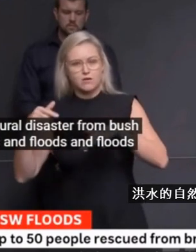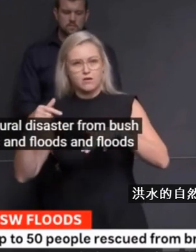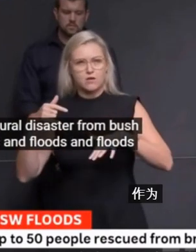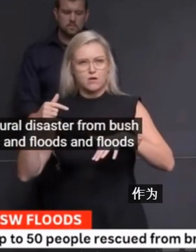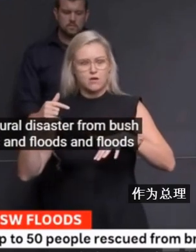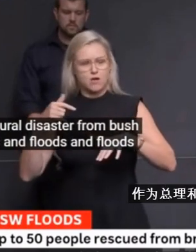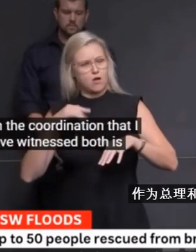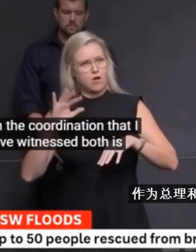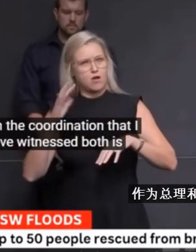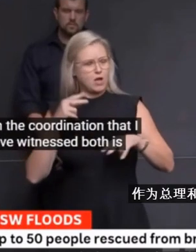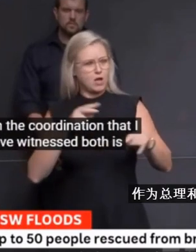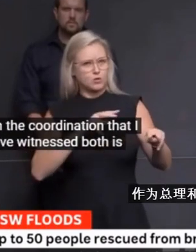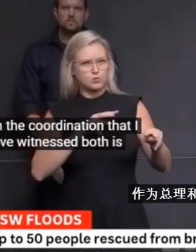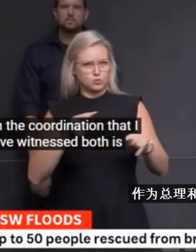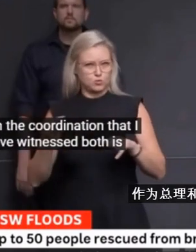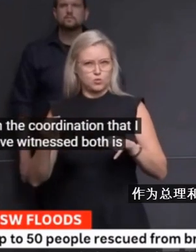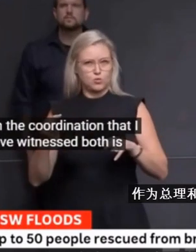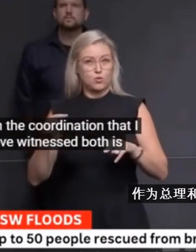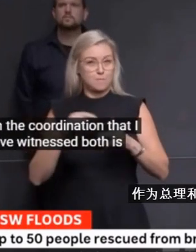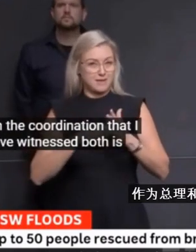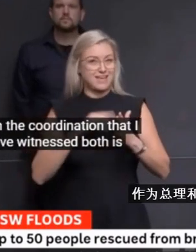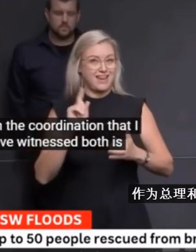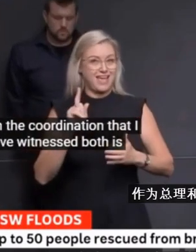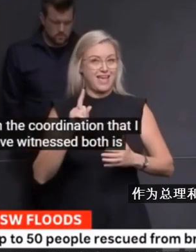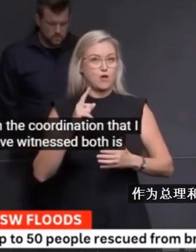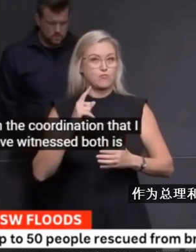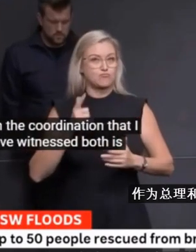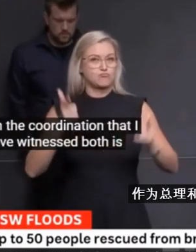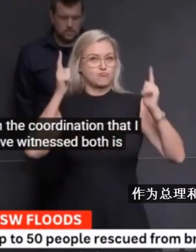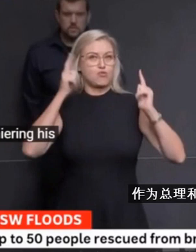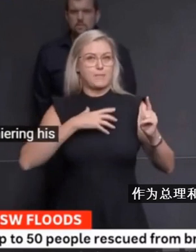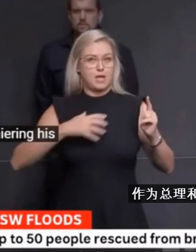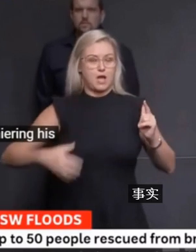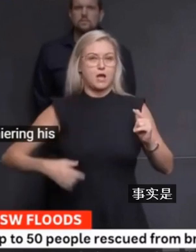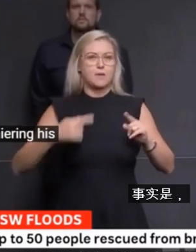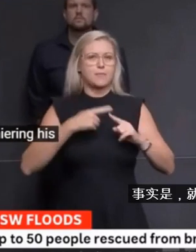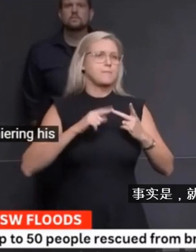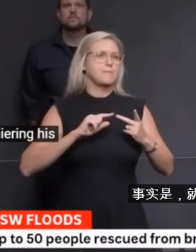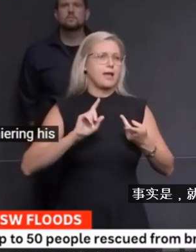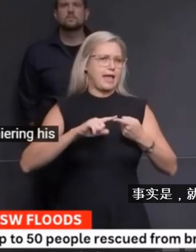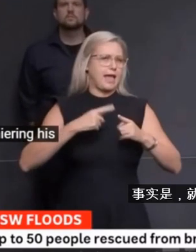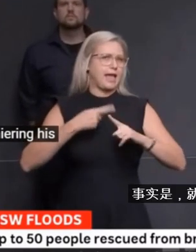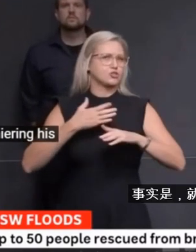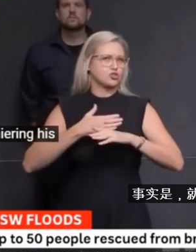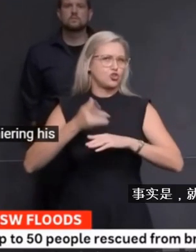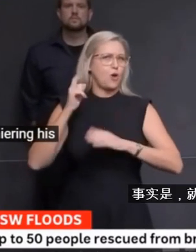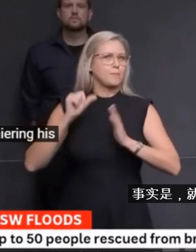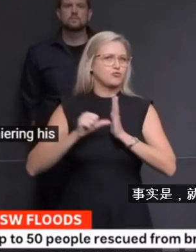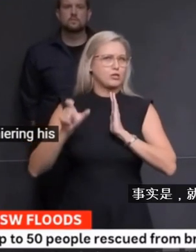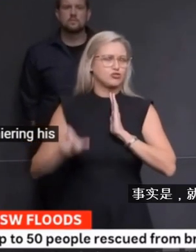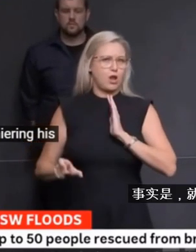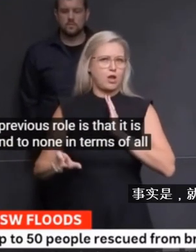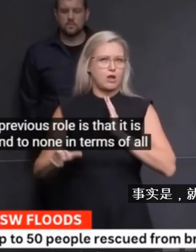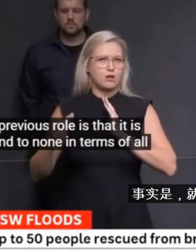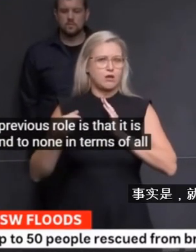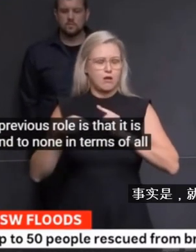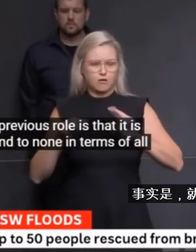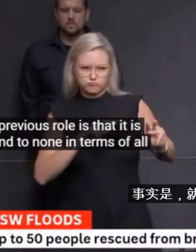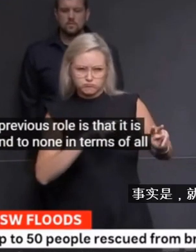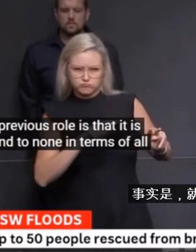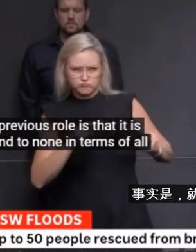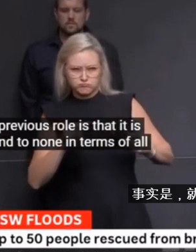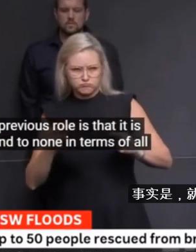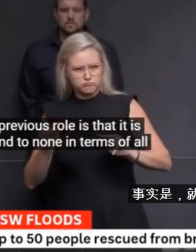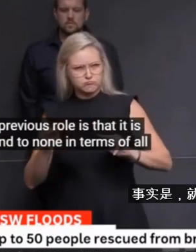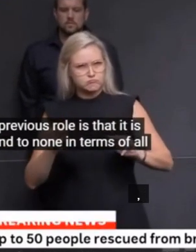witnessed, both as Premier and as in my previous role, is that it is second to none in terms of all agencies